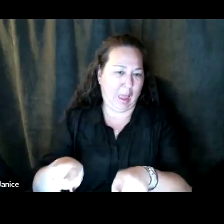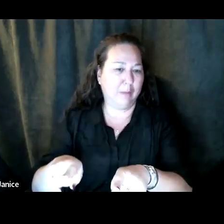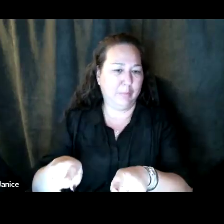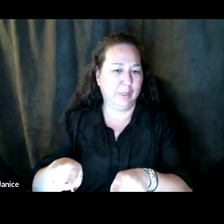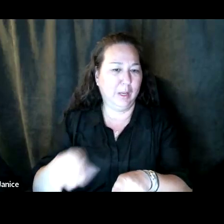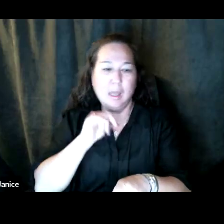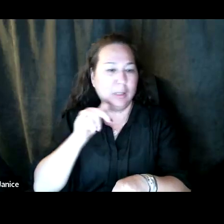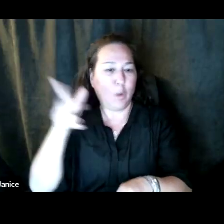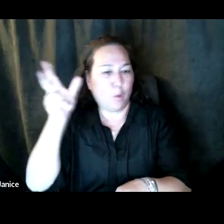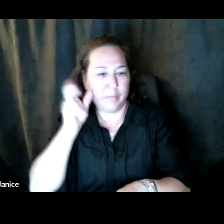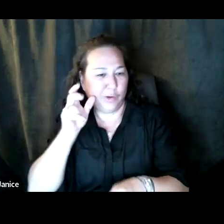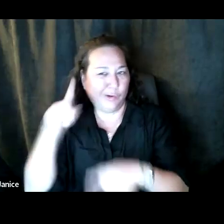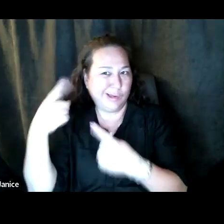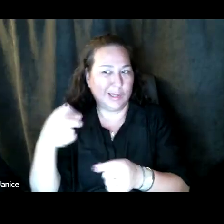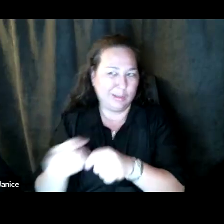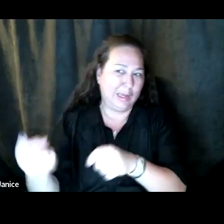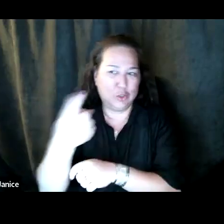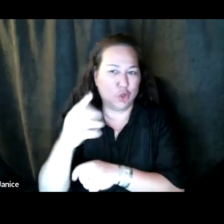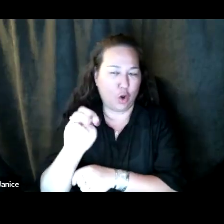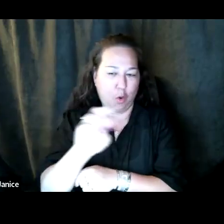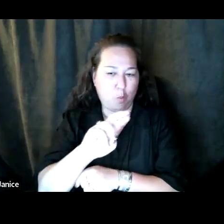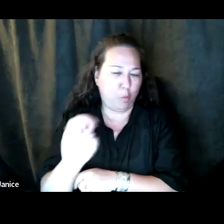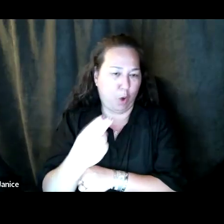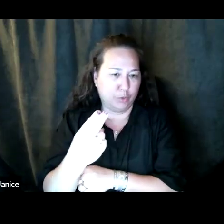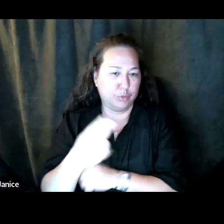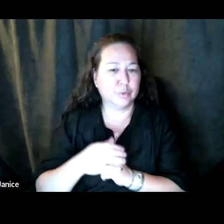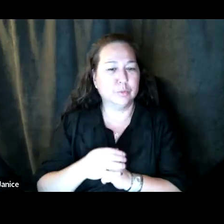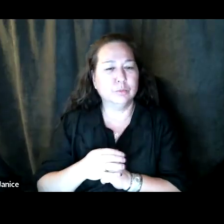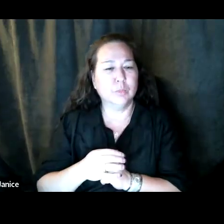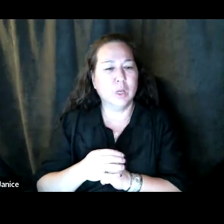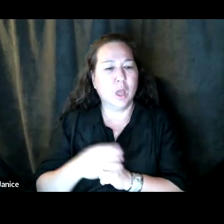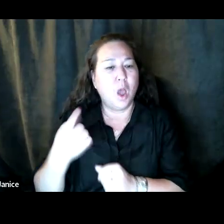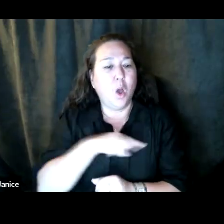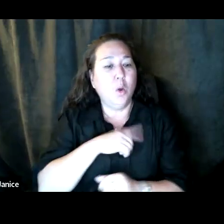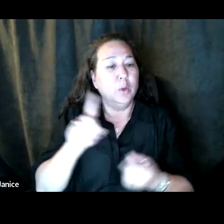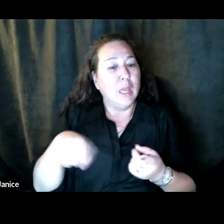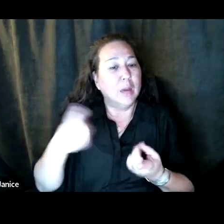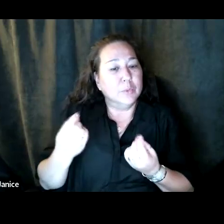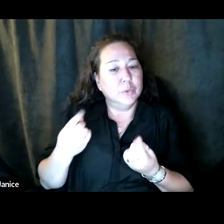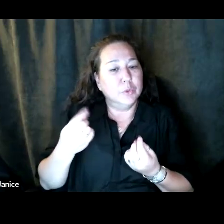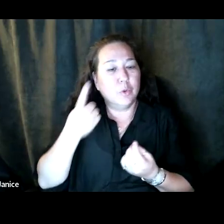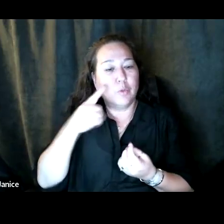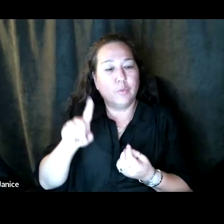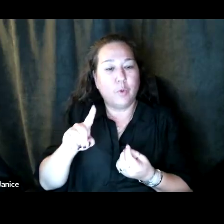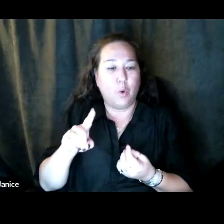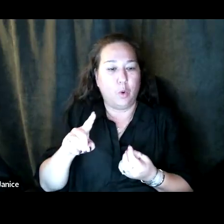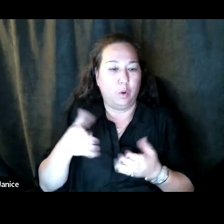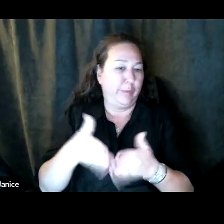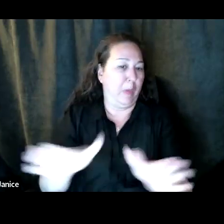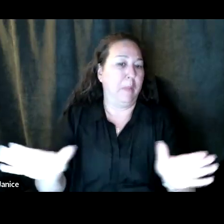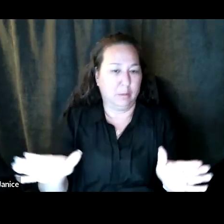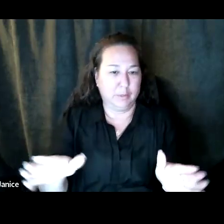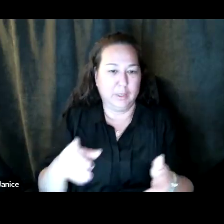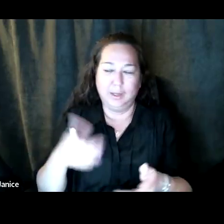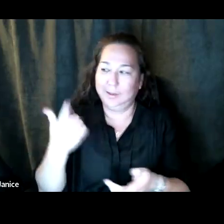and for the long-term sustainability of what we need to do for all of our public school students. The public was not given options, but I